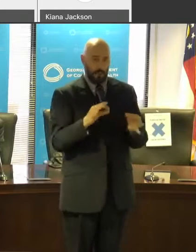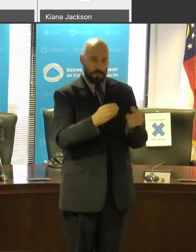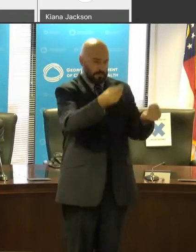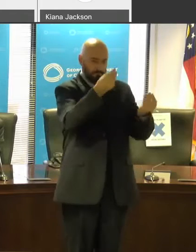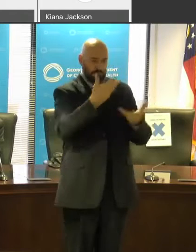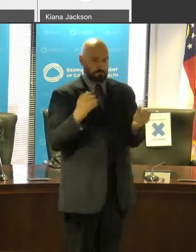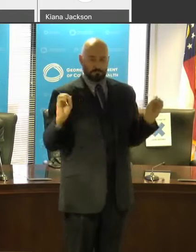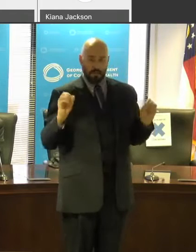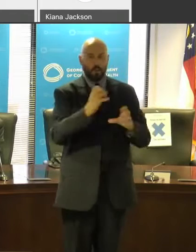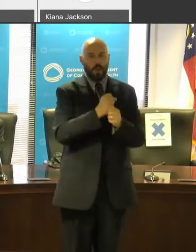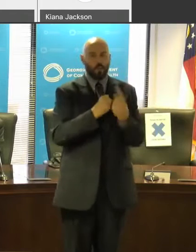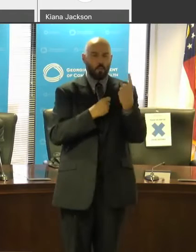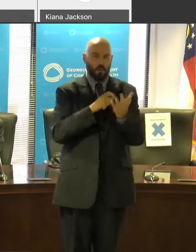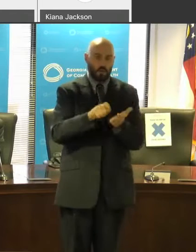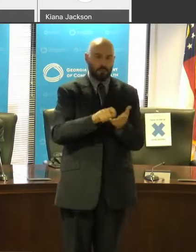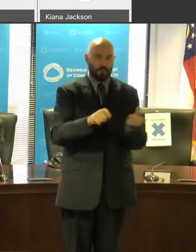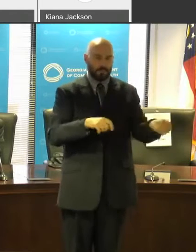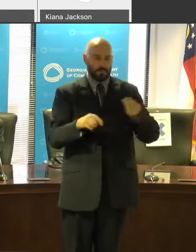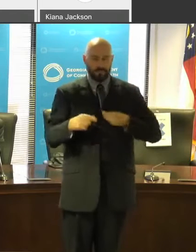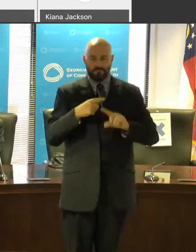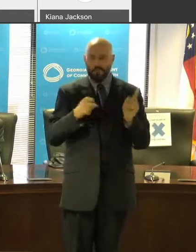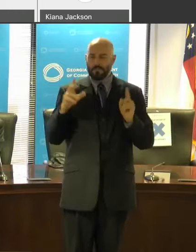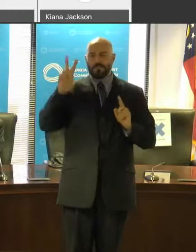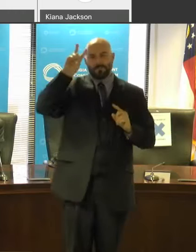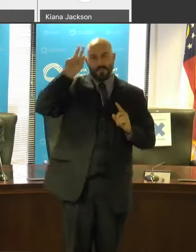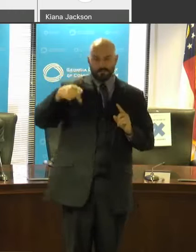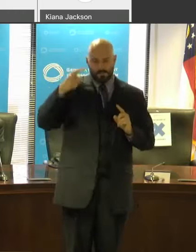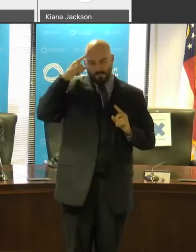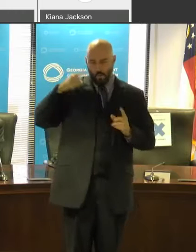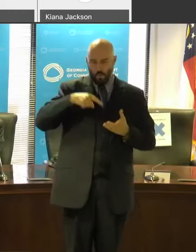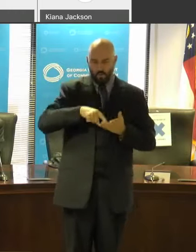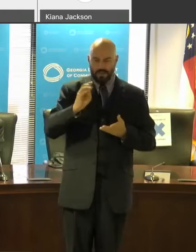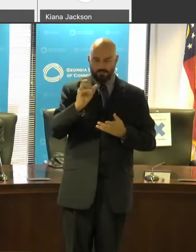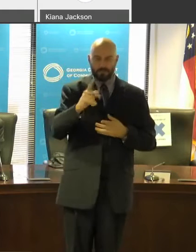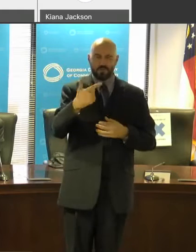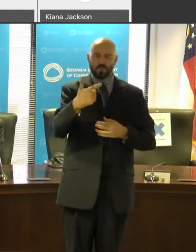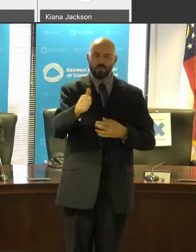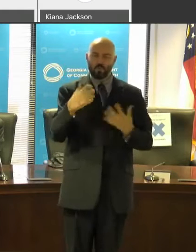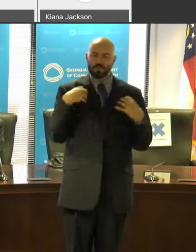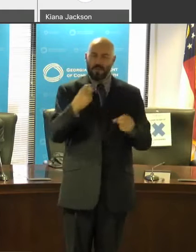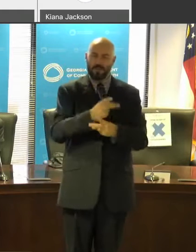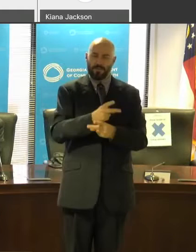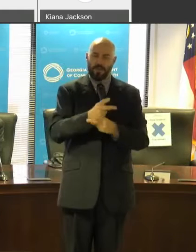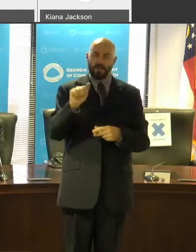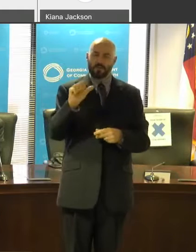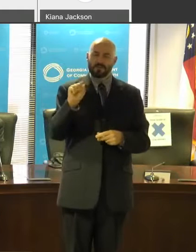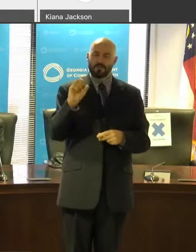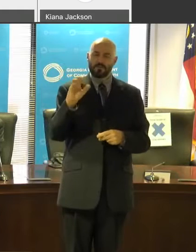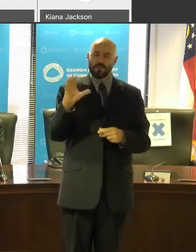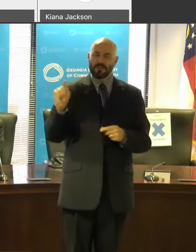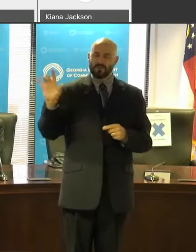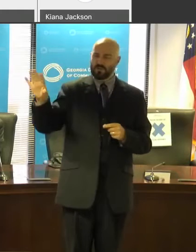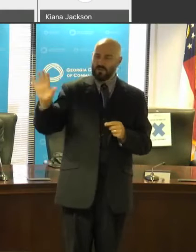from Donna Knackers, Vice President of Reimbursement, Georgia Healthcare Association. The commenter supports the